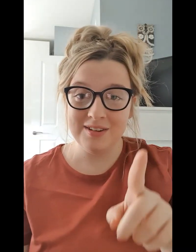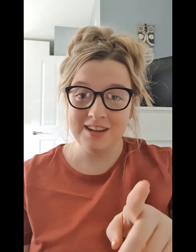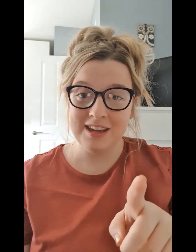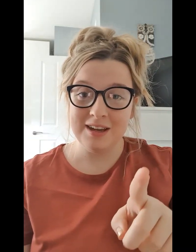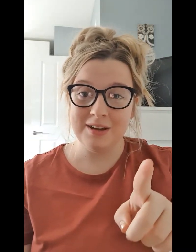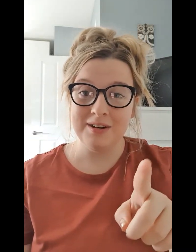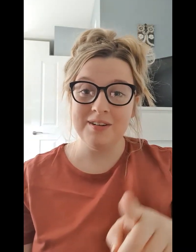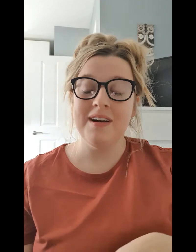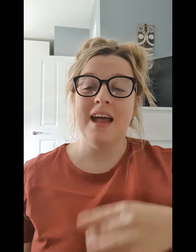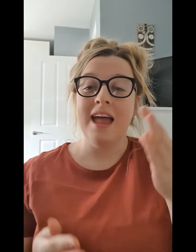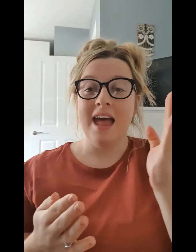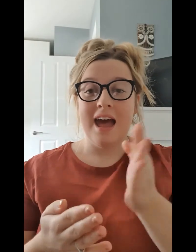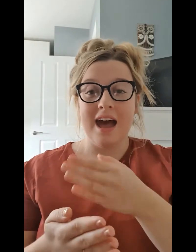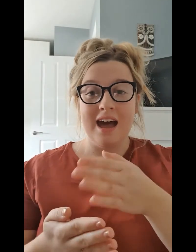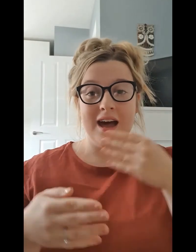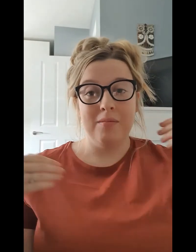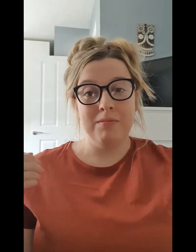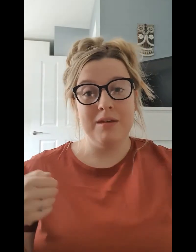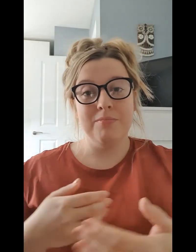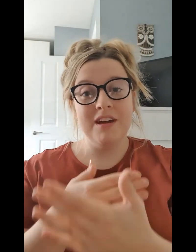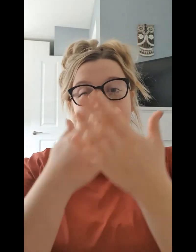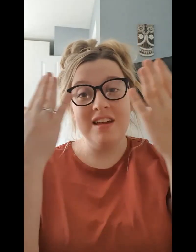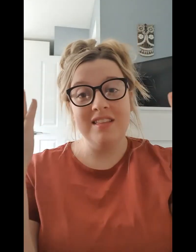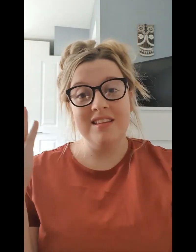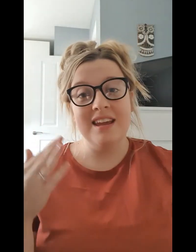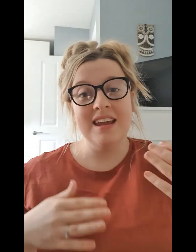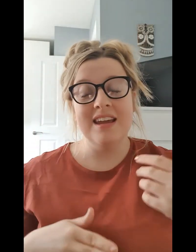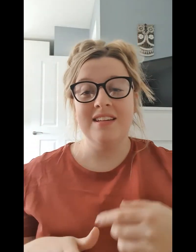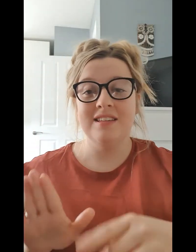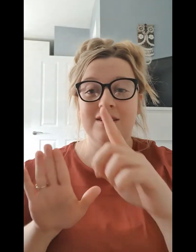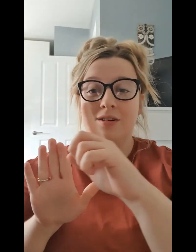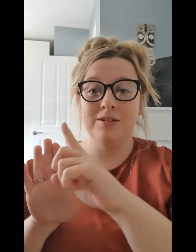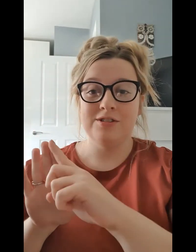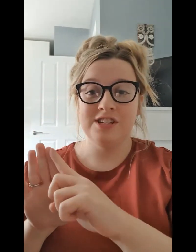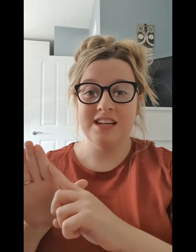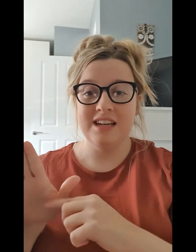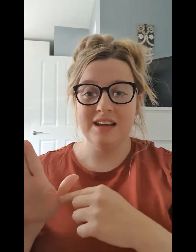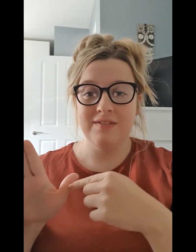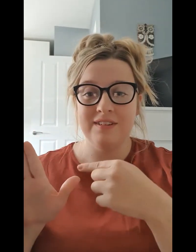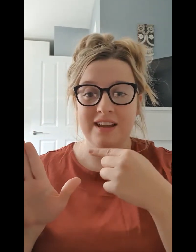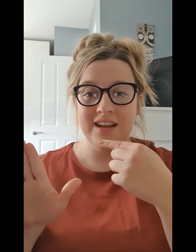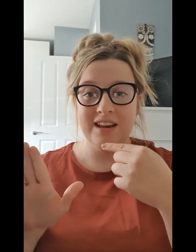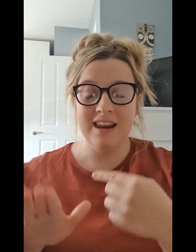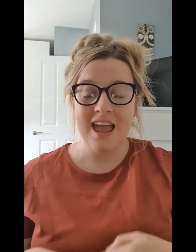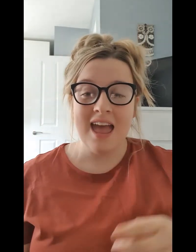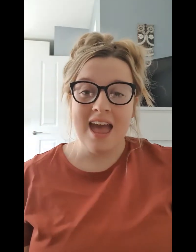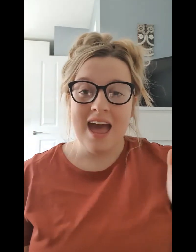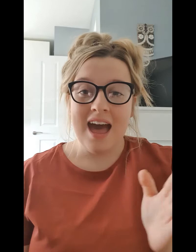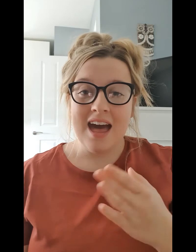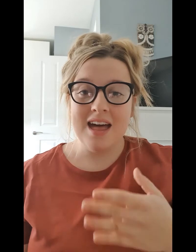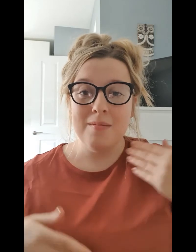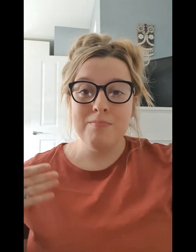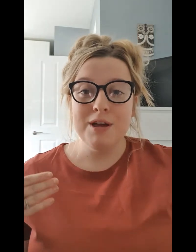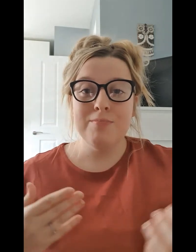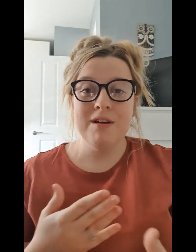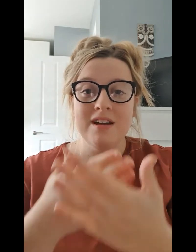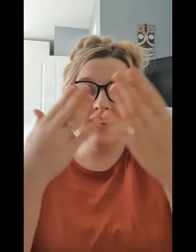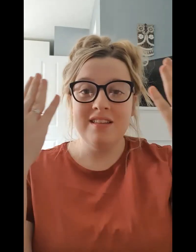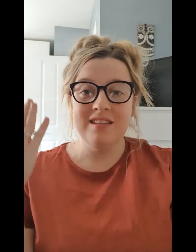you. Happy birthday to Jeevan. Happy